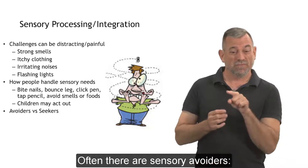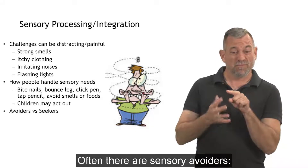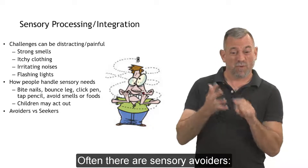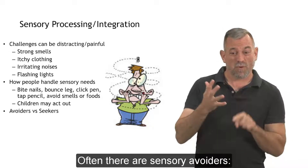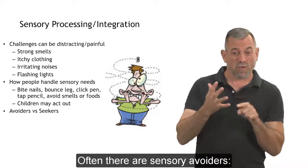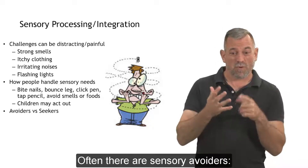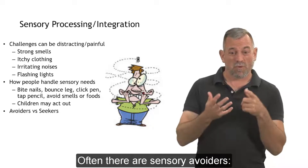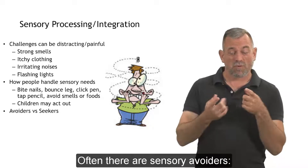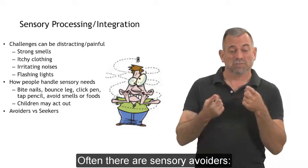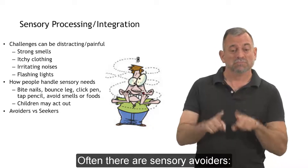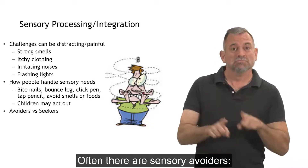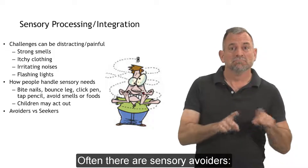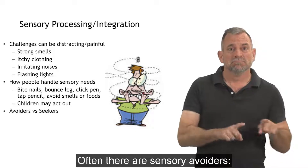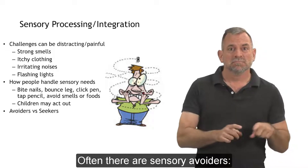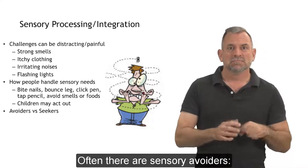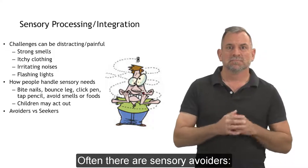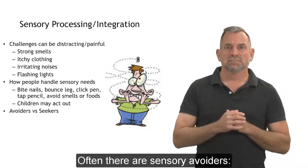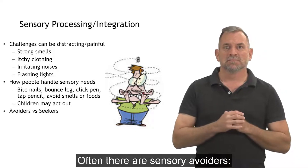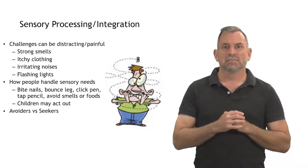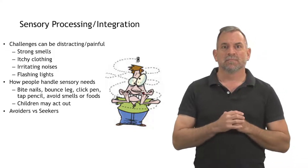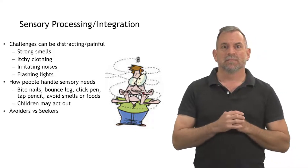Often there are sensory avoiders,